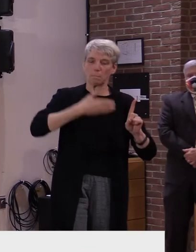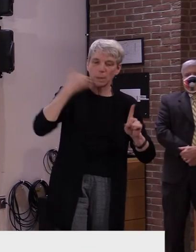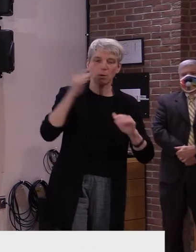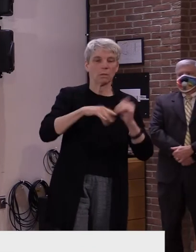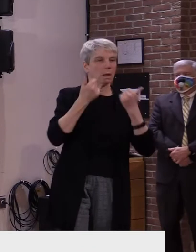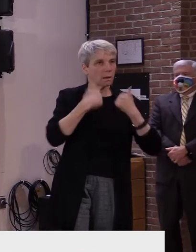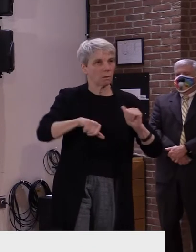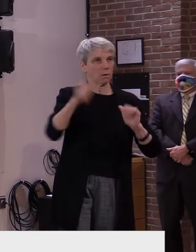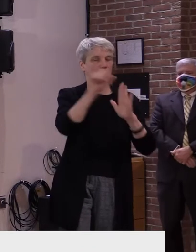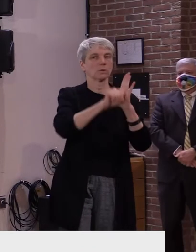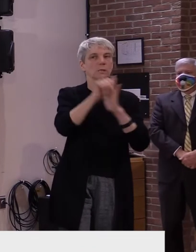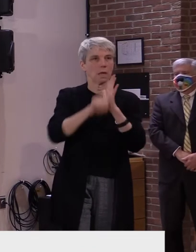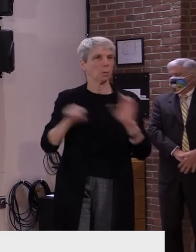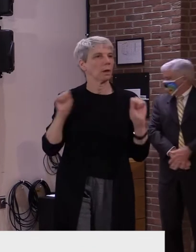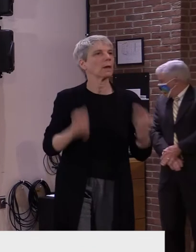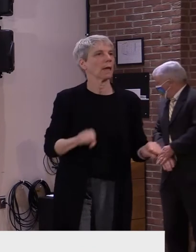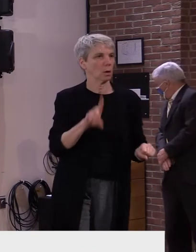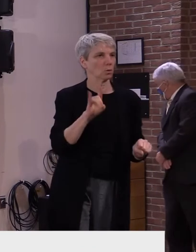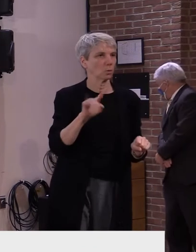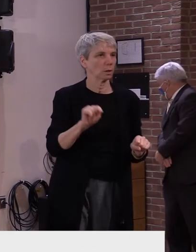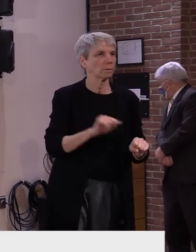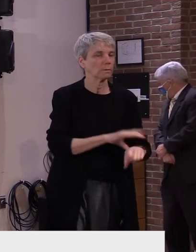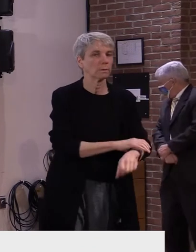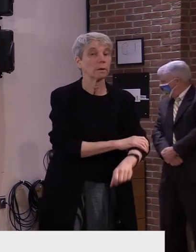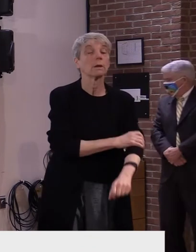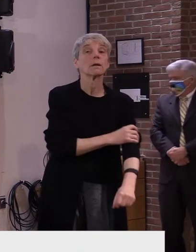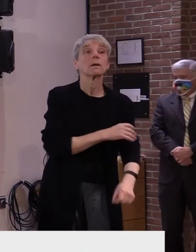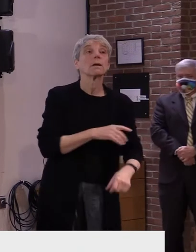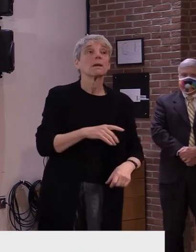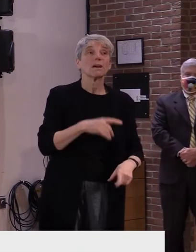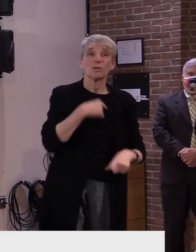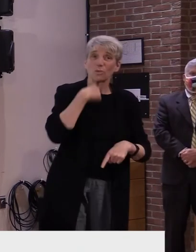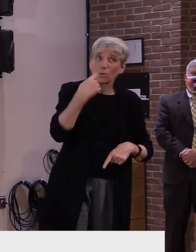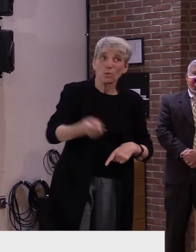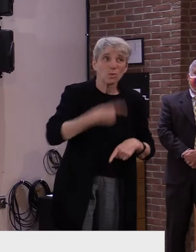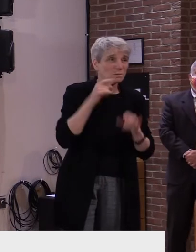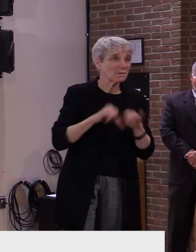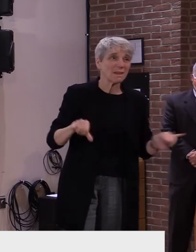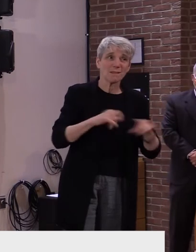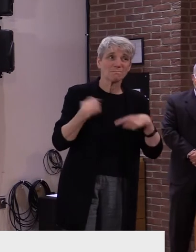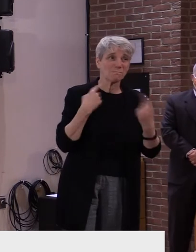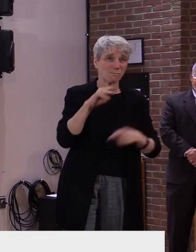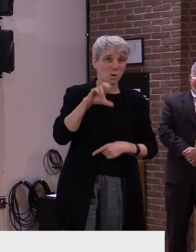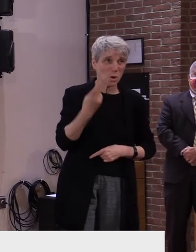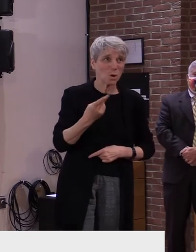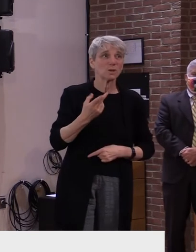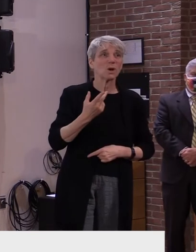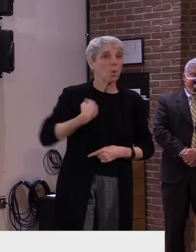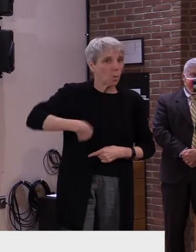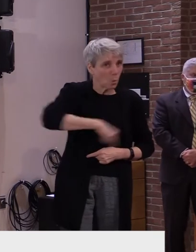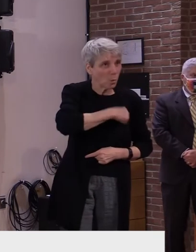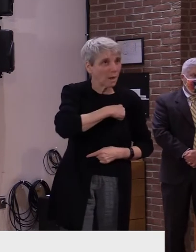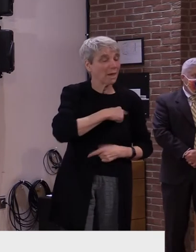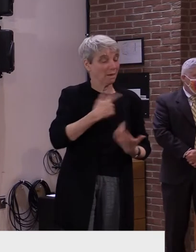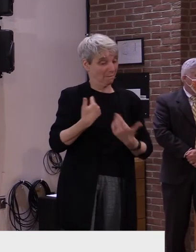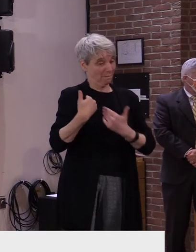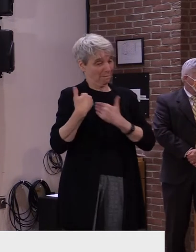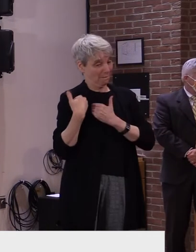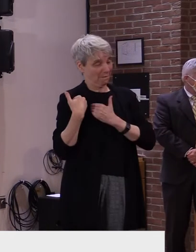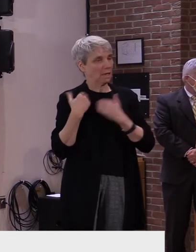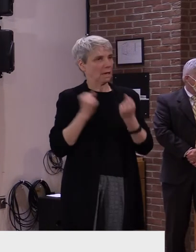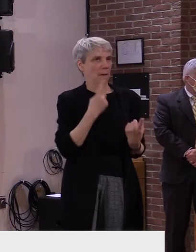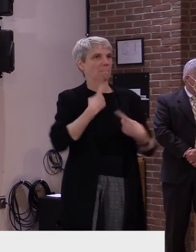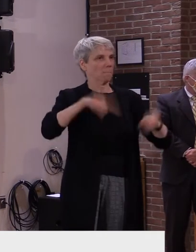said since march this is literally in our hands and we've shown that what we can do when we all pull in the same